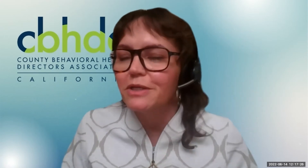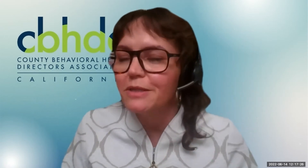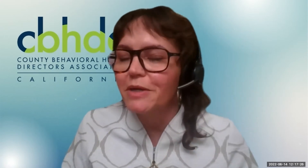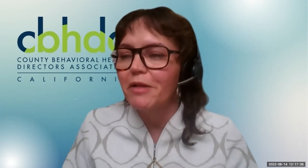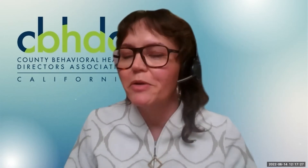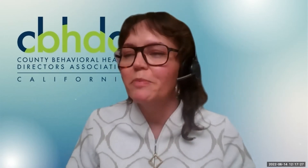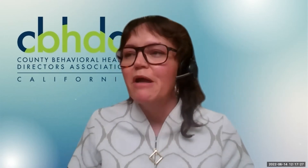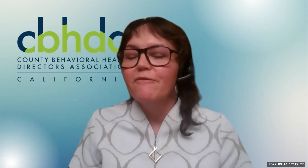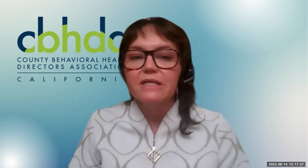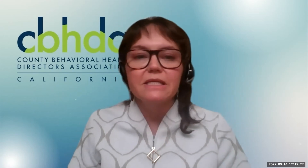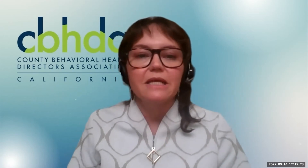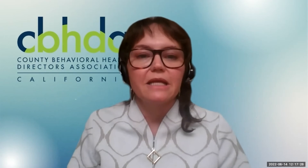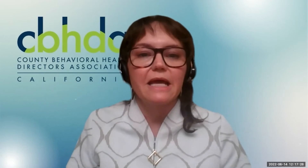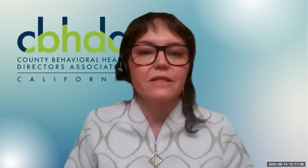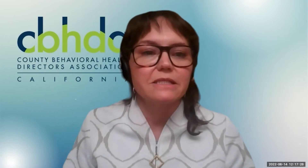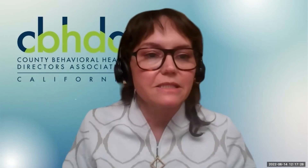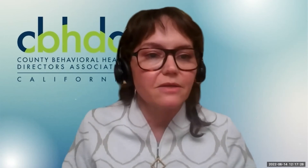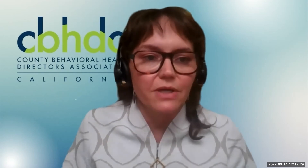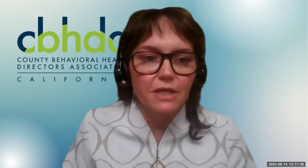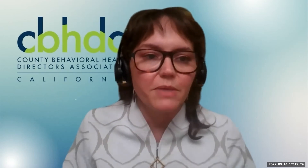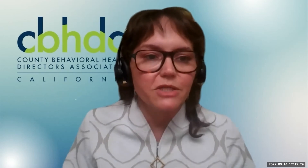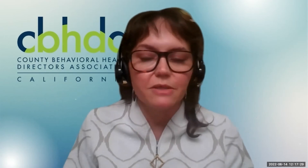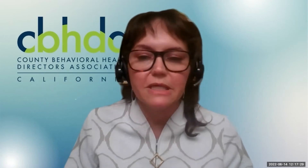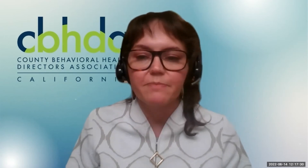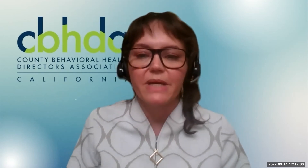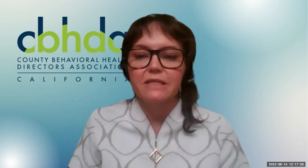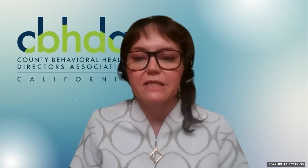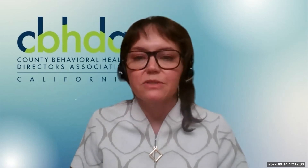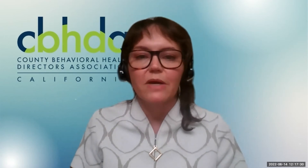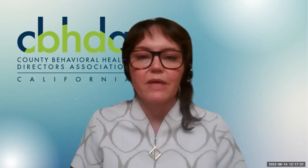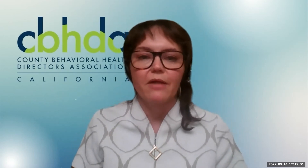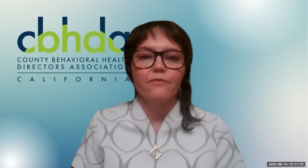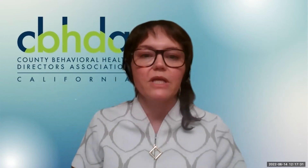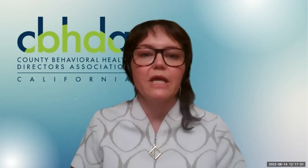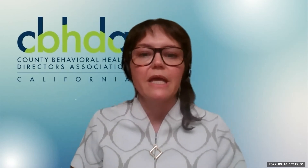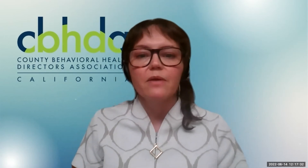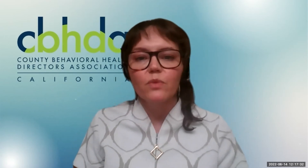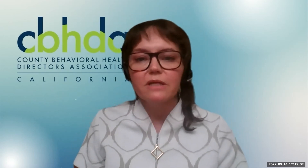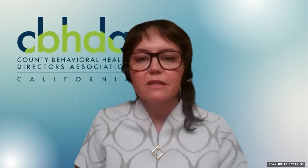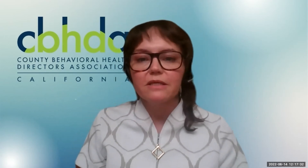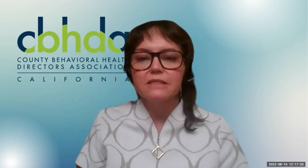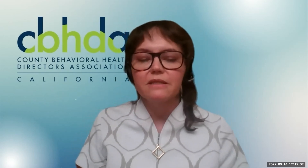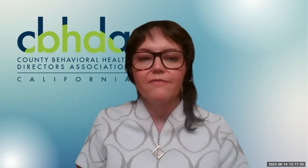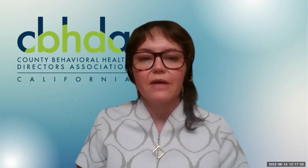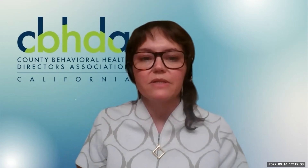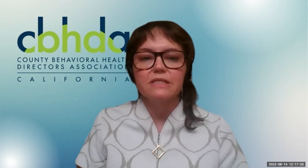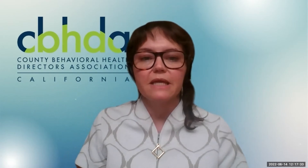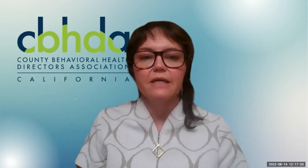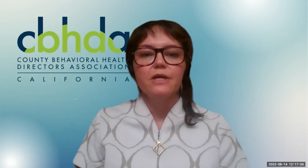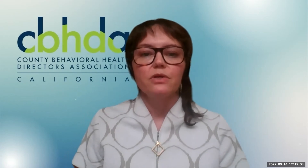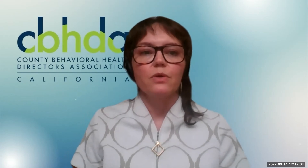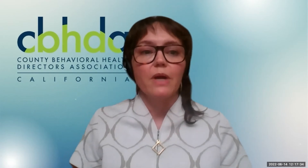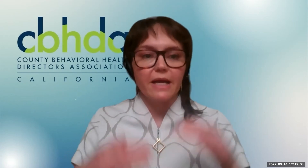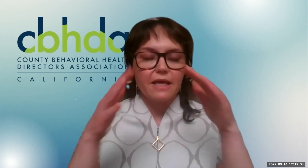earlier talking about CalHope, funded an analysis of our inpatient bed needs throughout California. One of the things that they found is